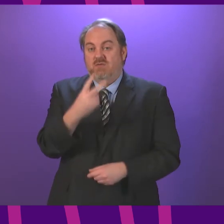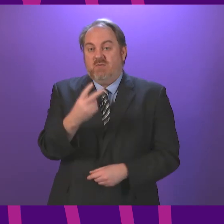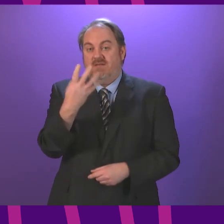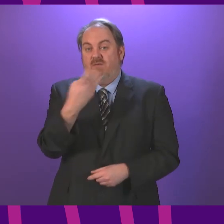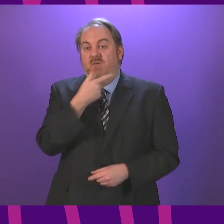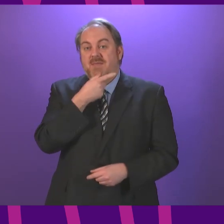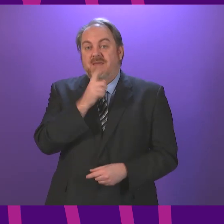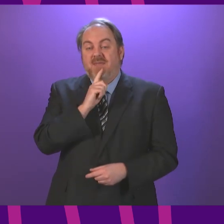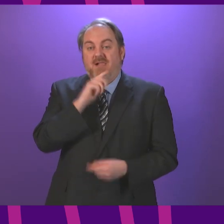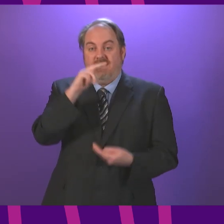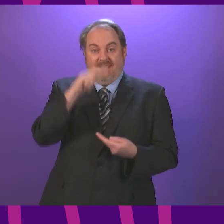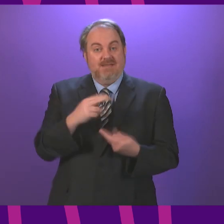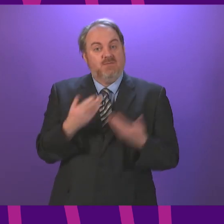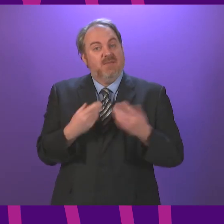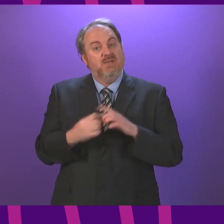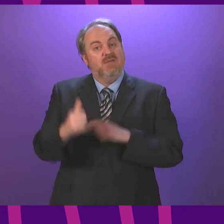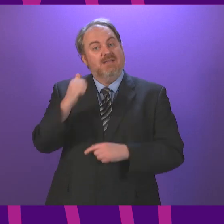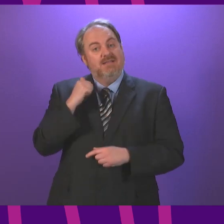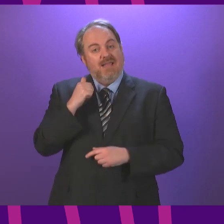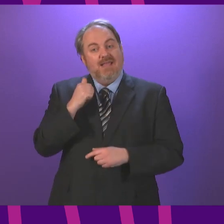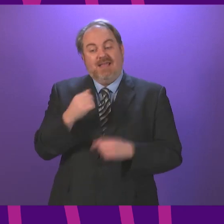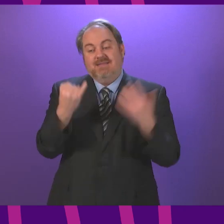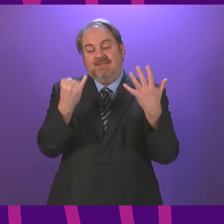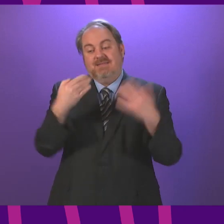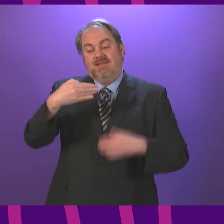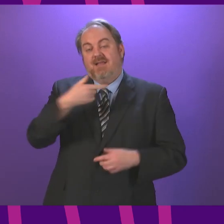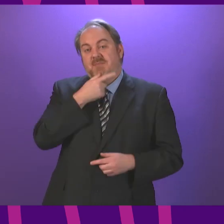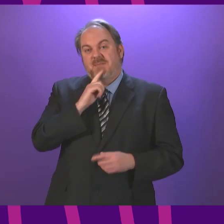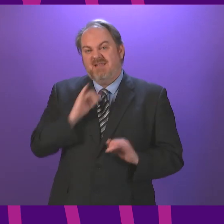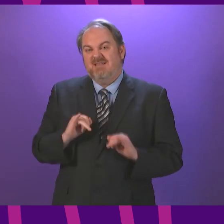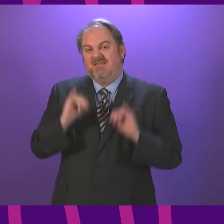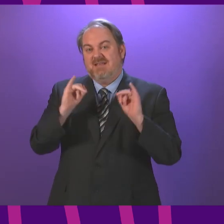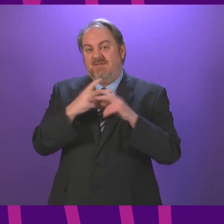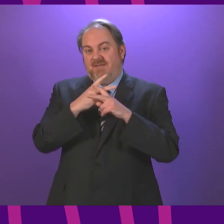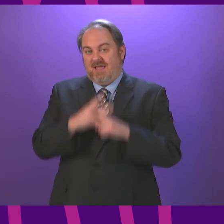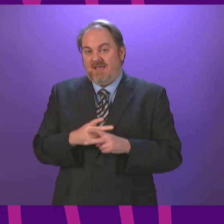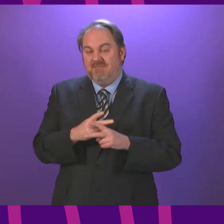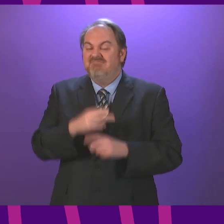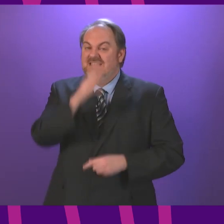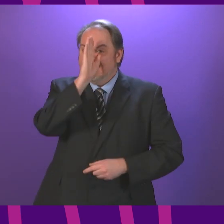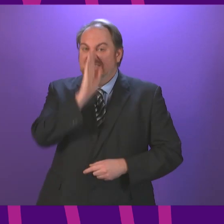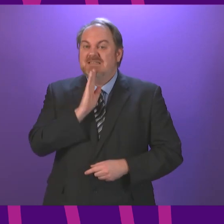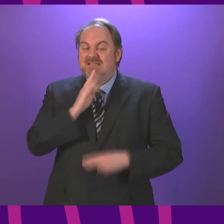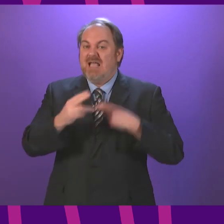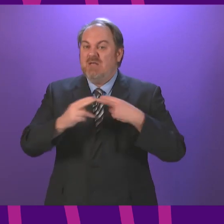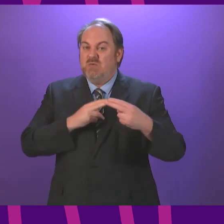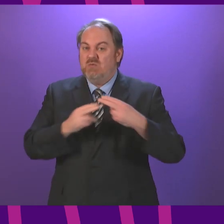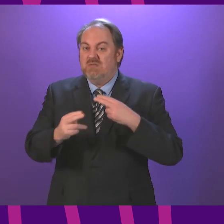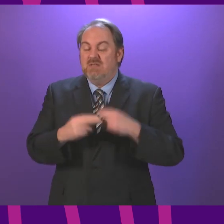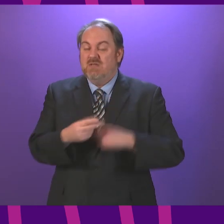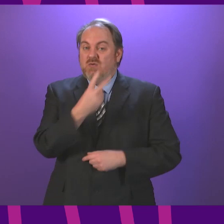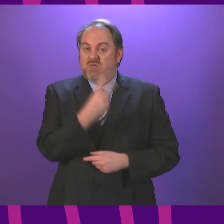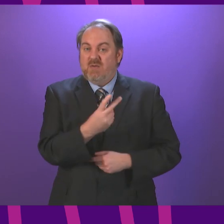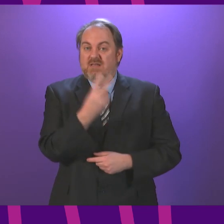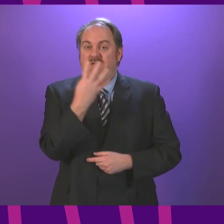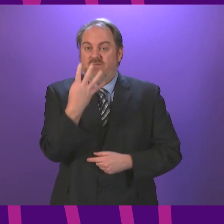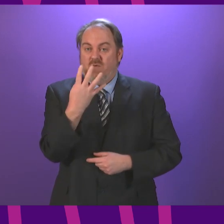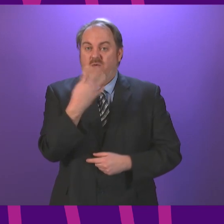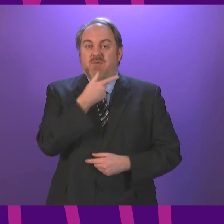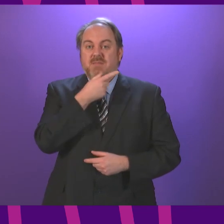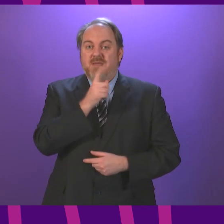69 people in intensive care, which is one fewer than yesterday. I regret to report that in the past 24 hours, further 24 deaths were